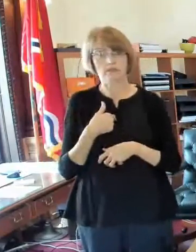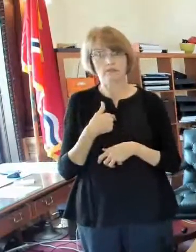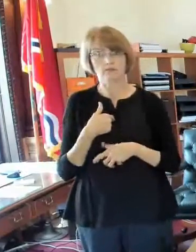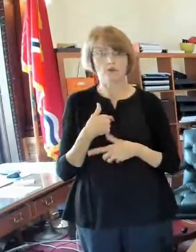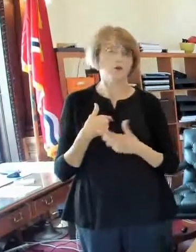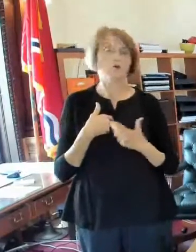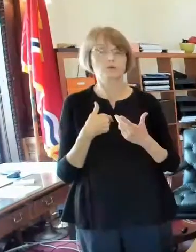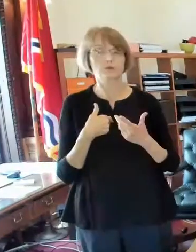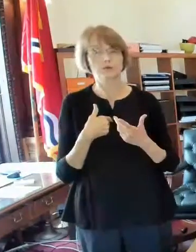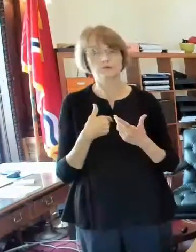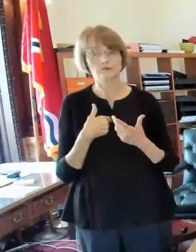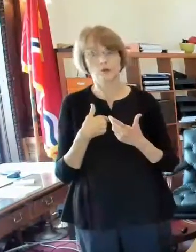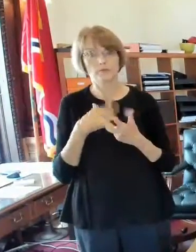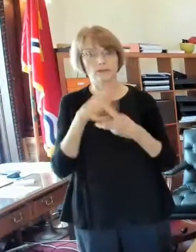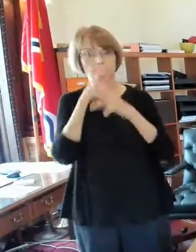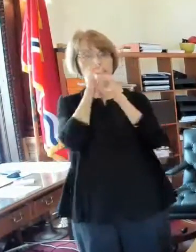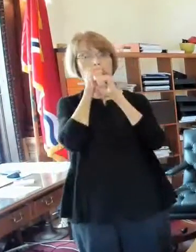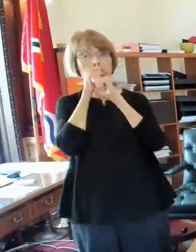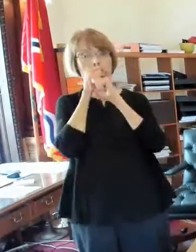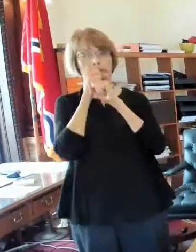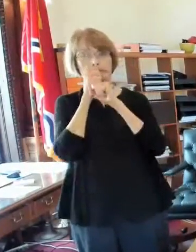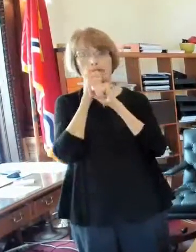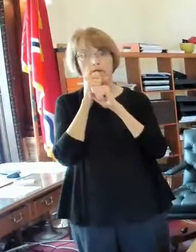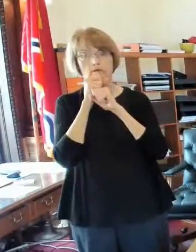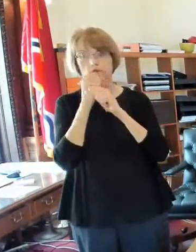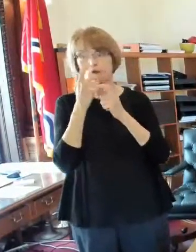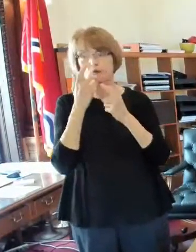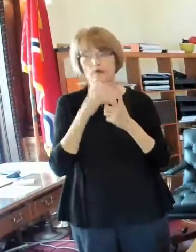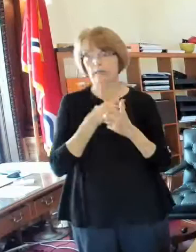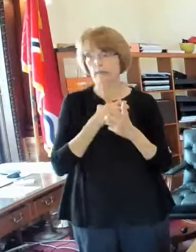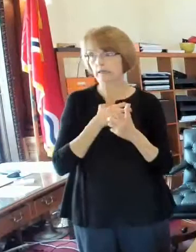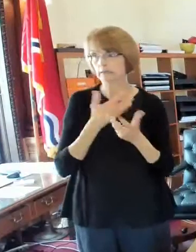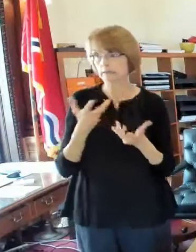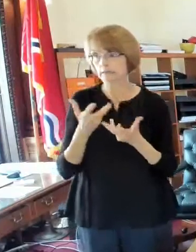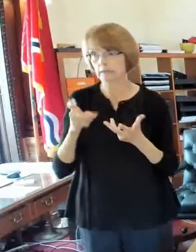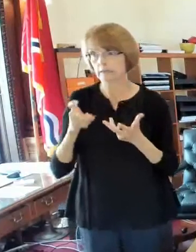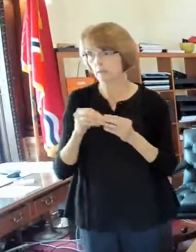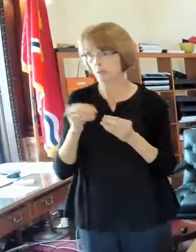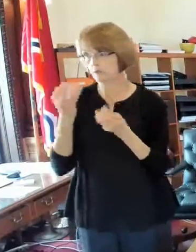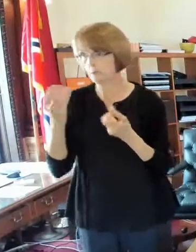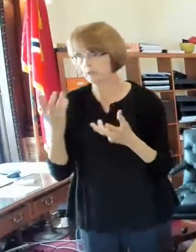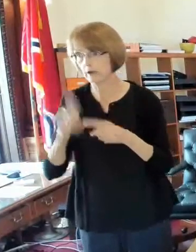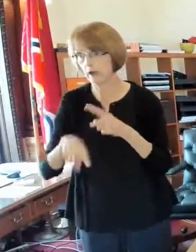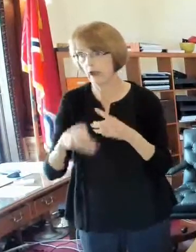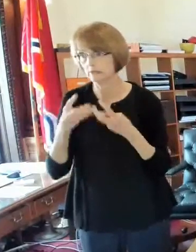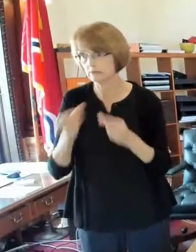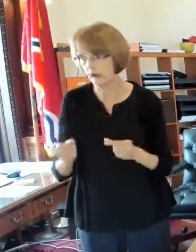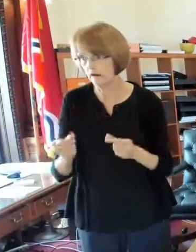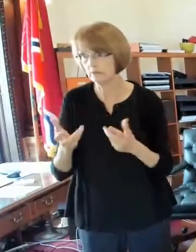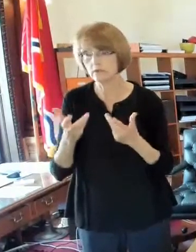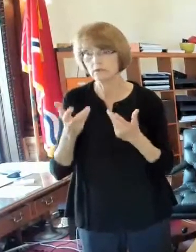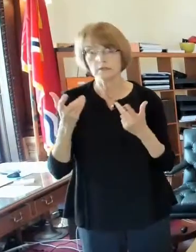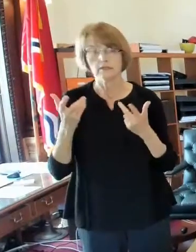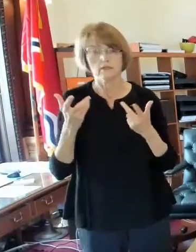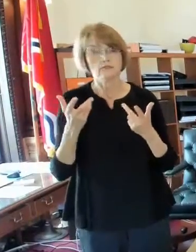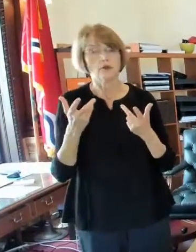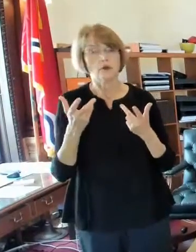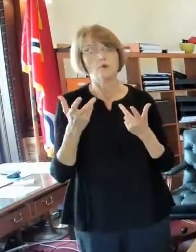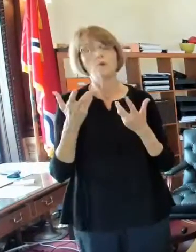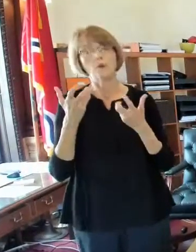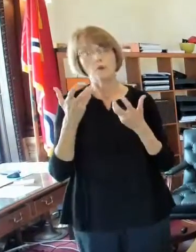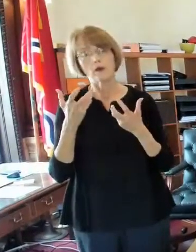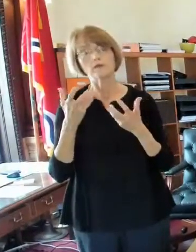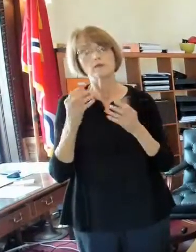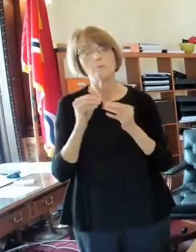us from getting as much information that might lead to solving crimes. So we are very much in favor of the witness